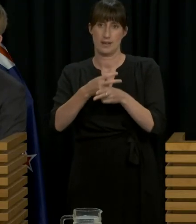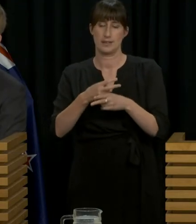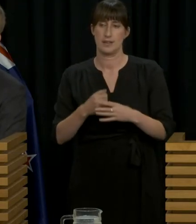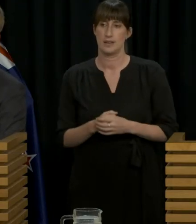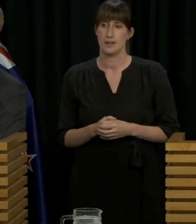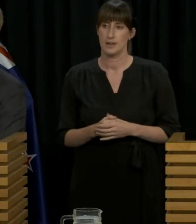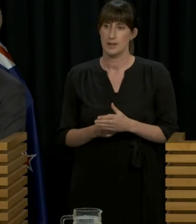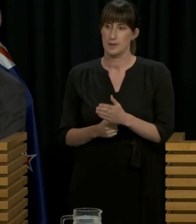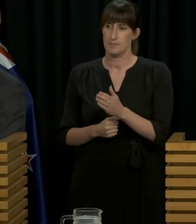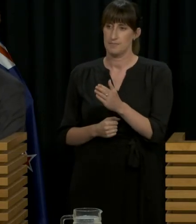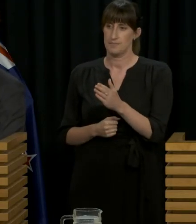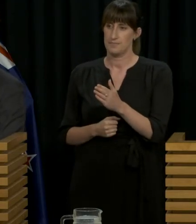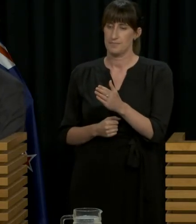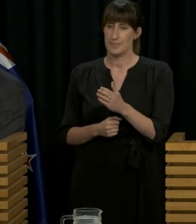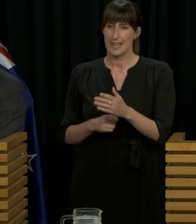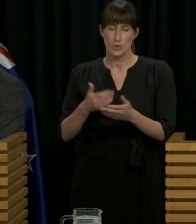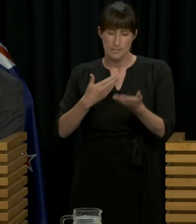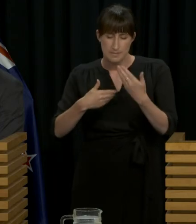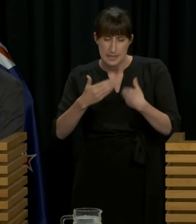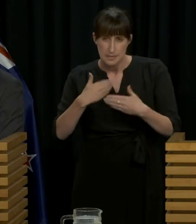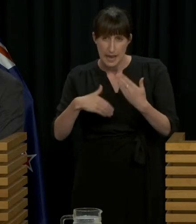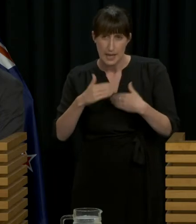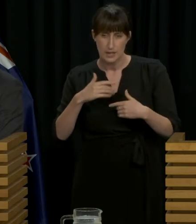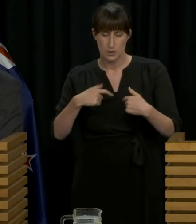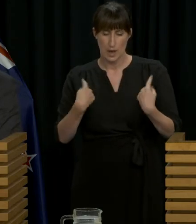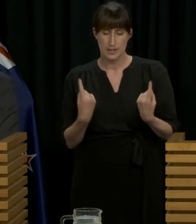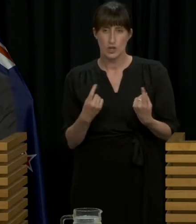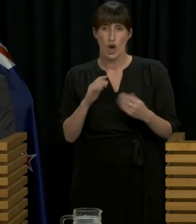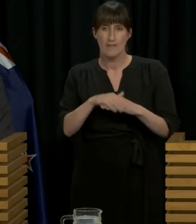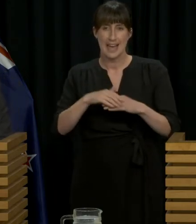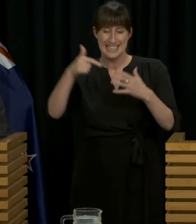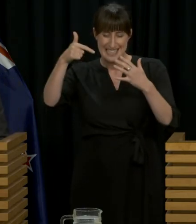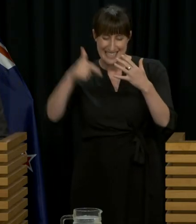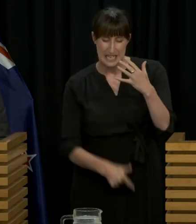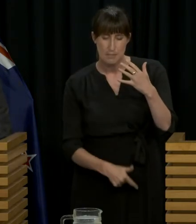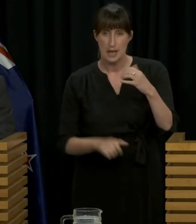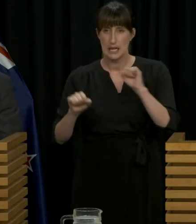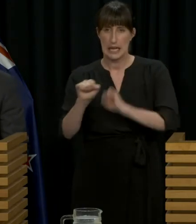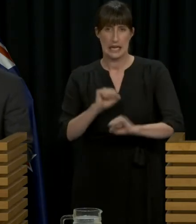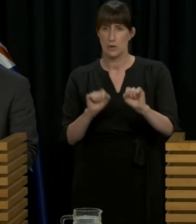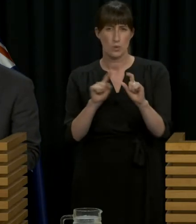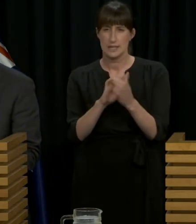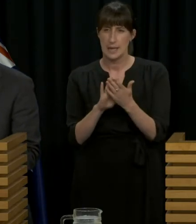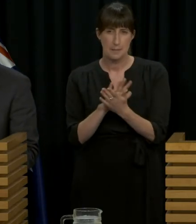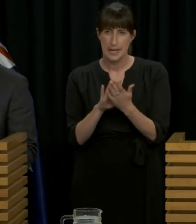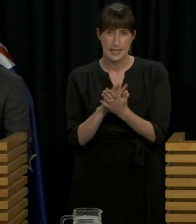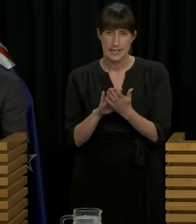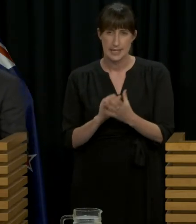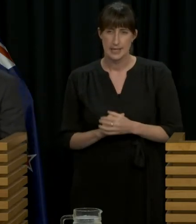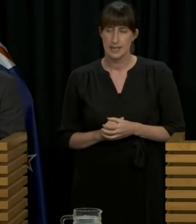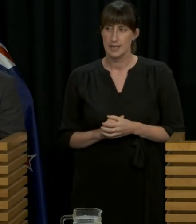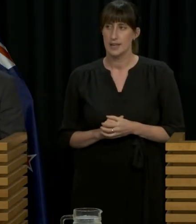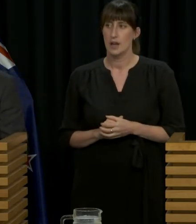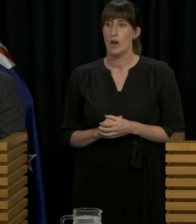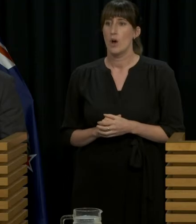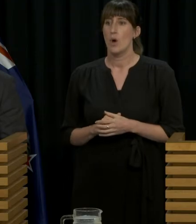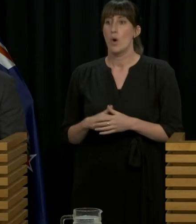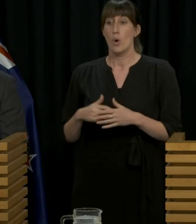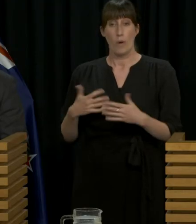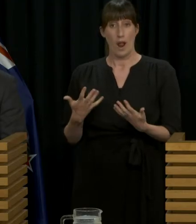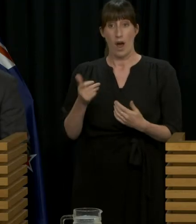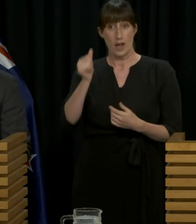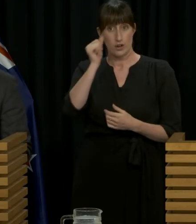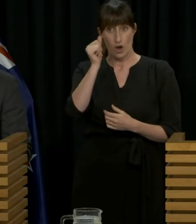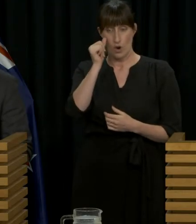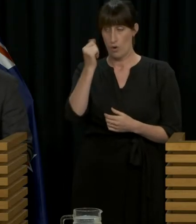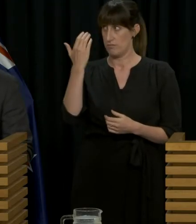exactly constitutes a deep clean? I'll get the Director General to comment on that. I know Dr. Woods, Megan Woods,